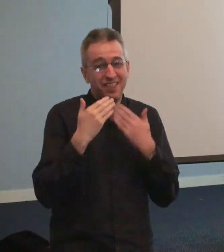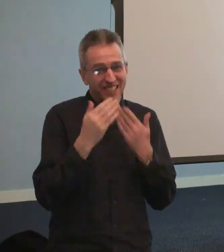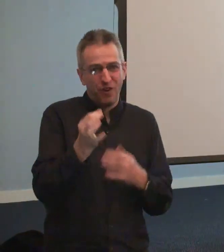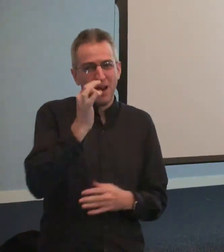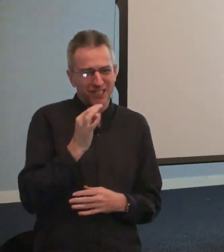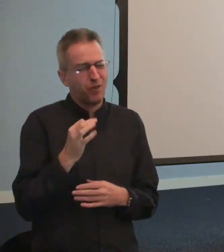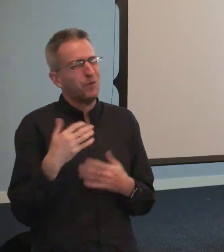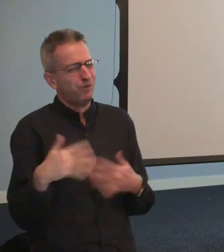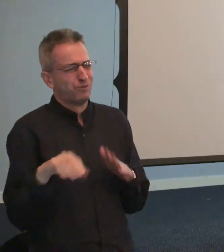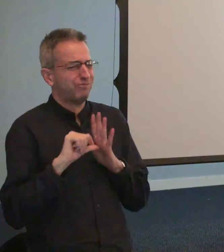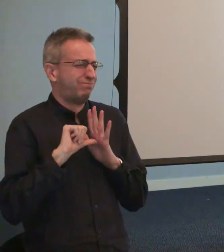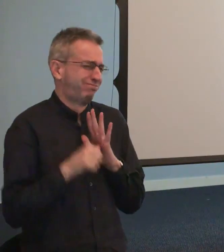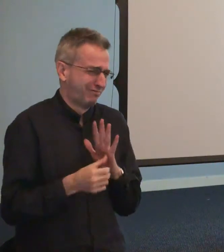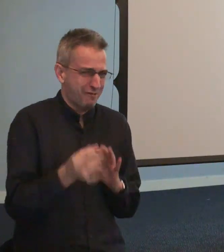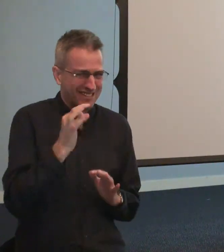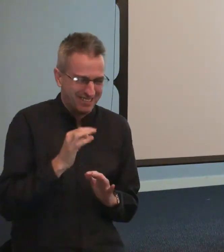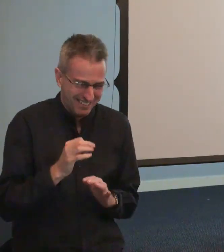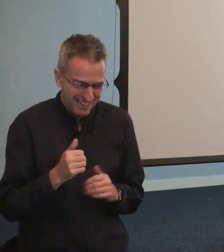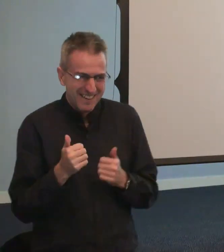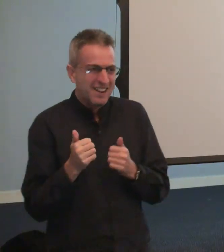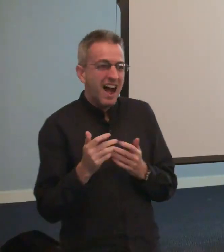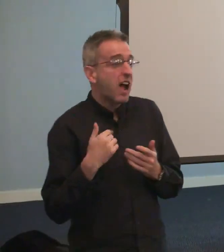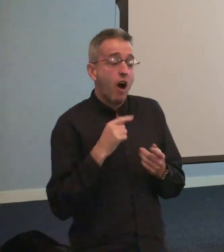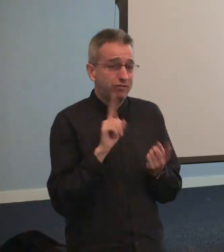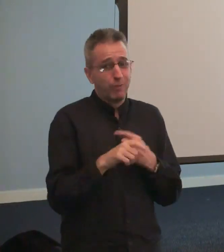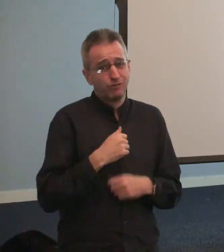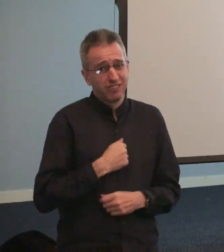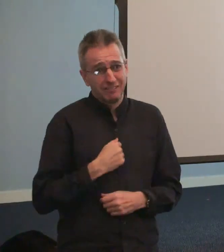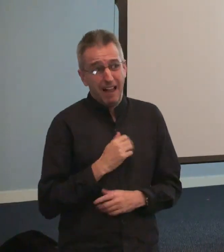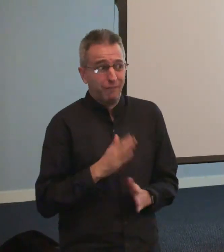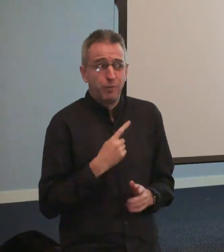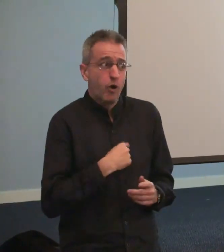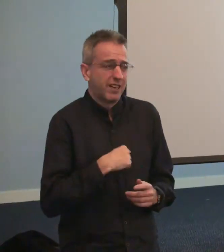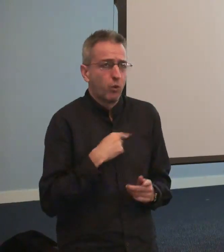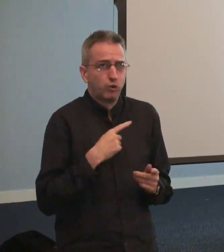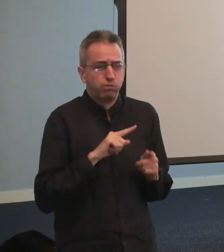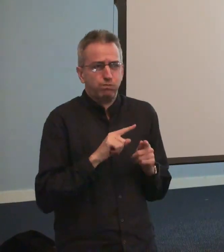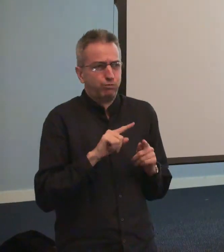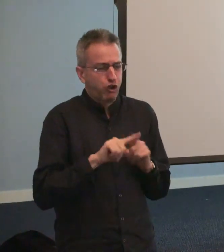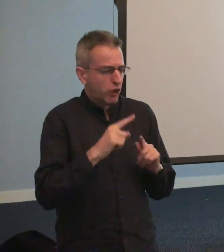Hi, Mike. Thanks for the question. Of course, it's a hard one. I have to be honest.